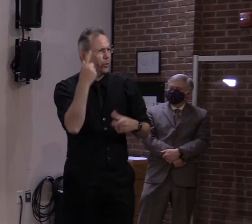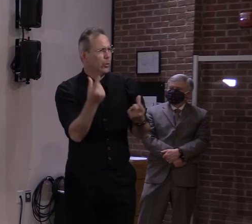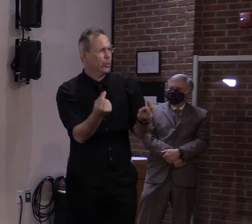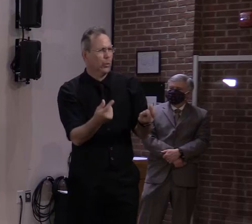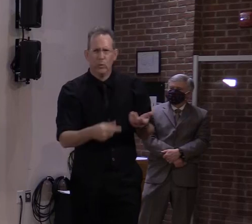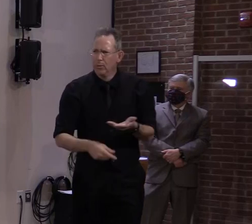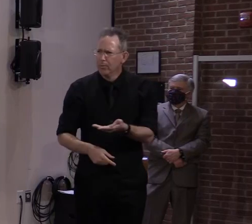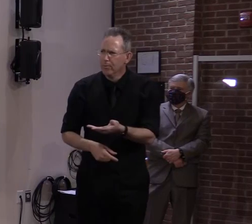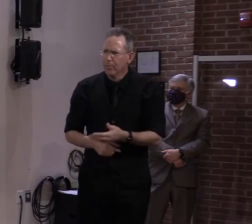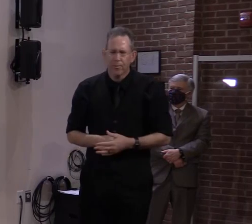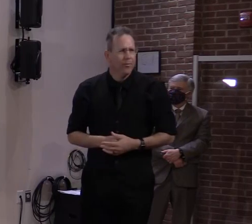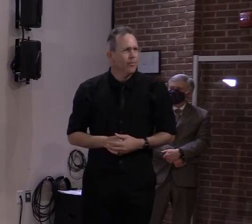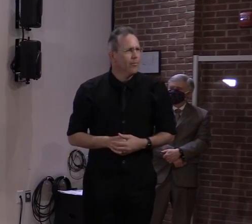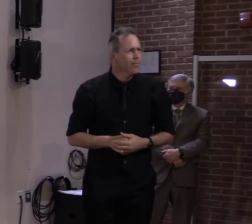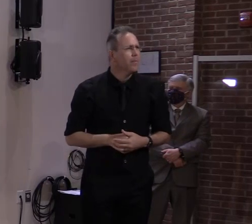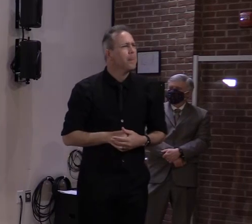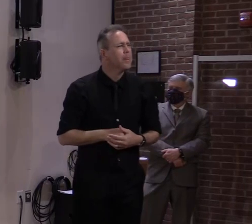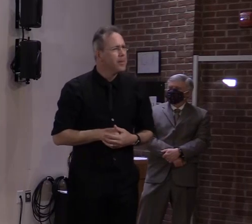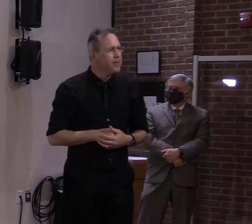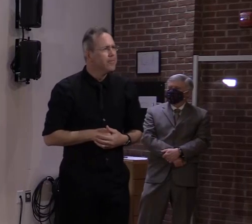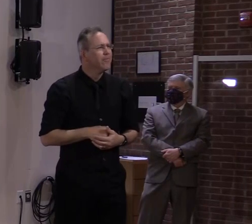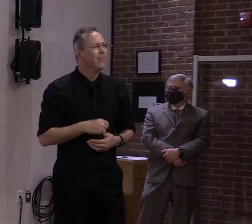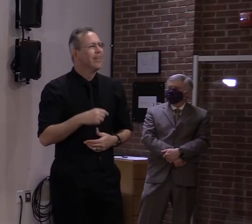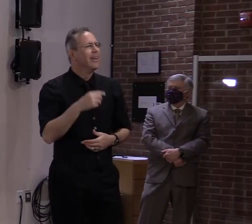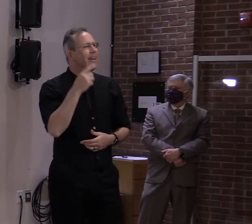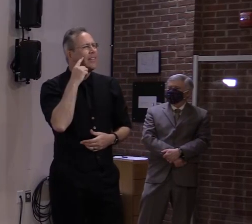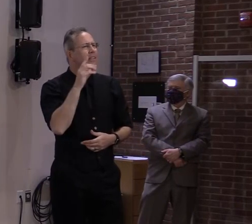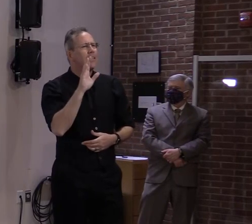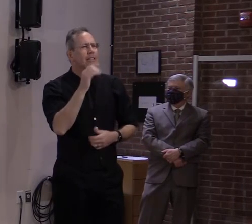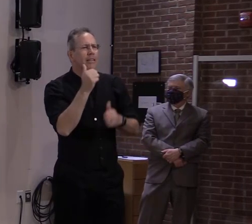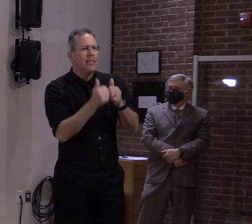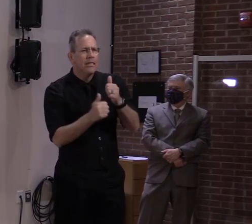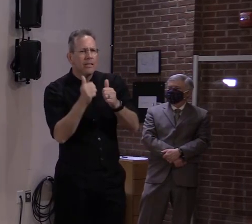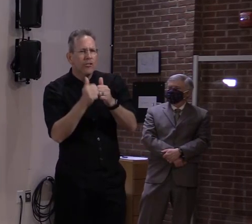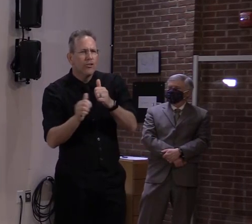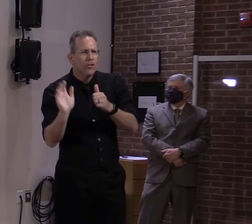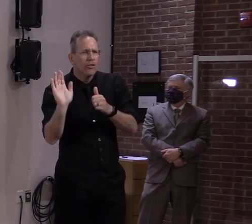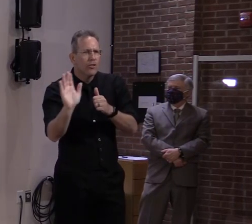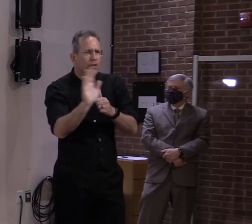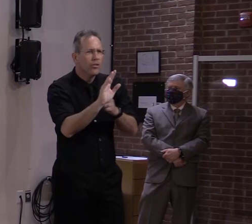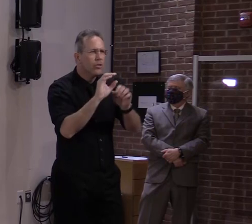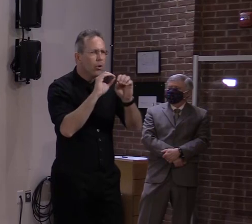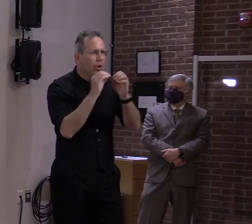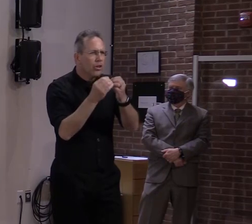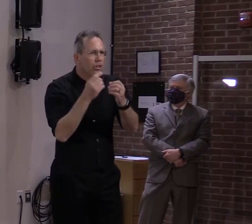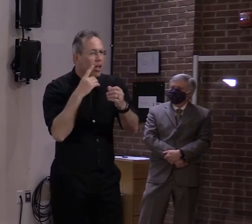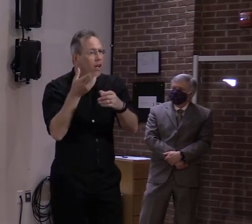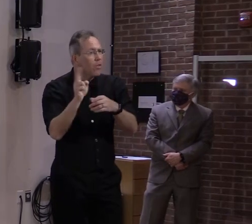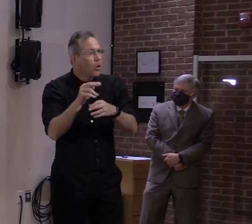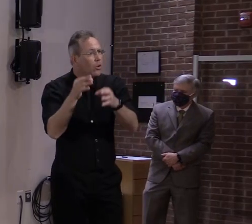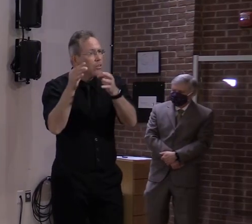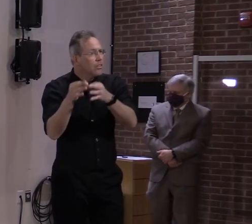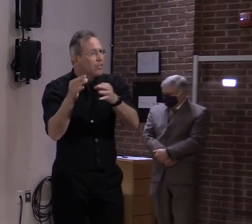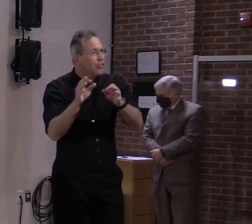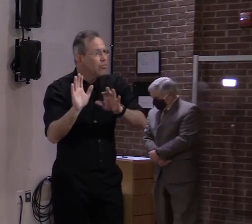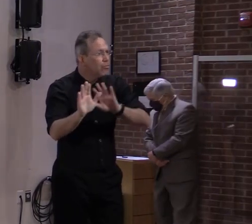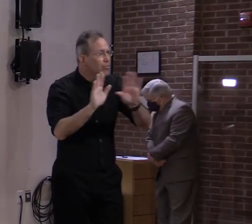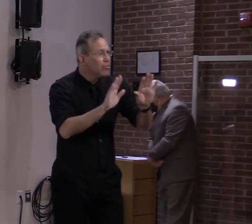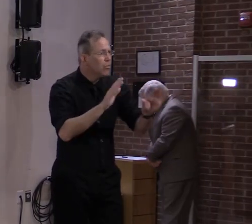But I think it's the organizations that make those decisions. It's not part of our guidance. Mr. Sherling.